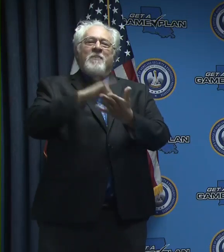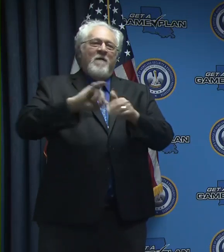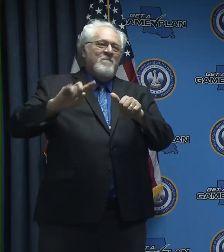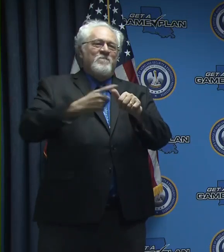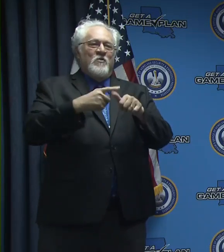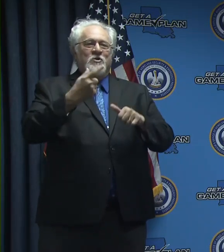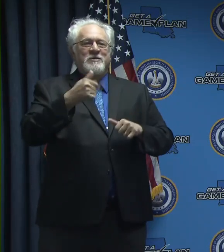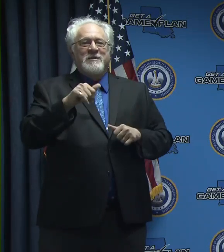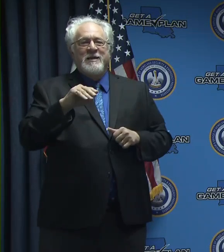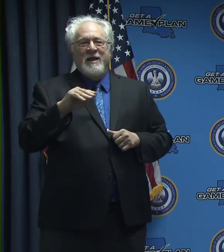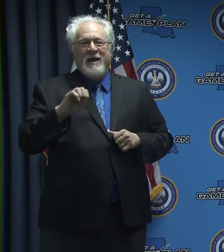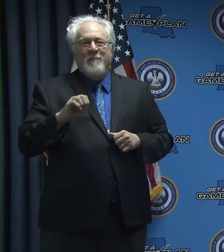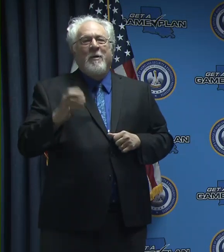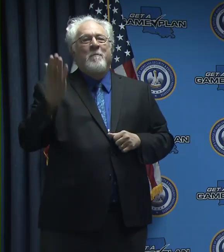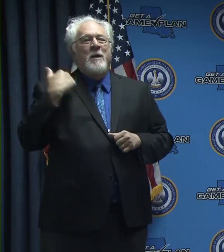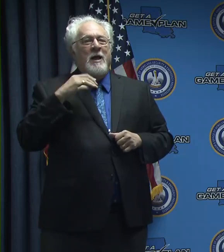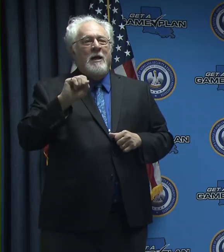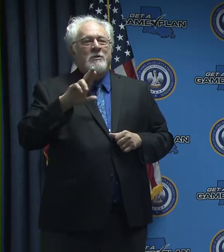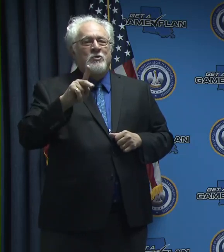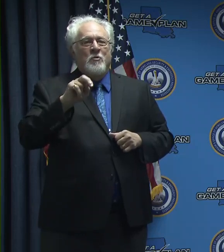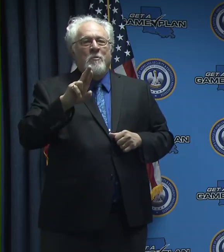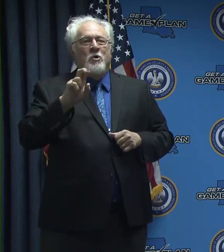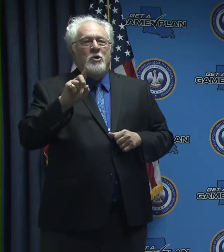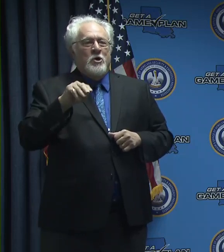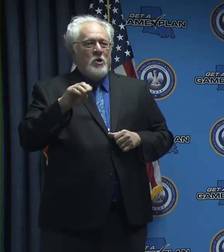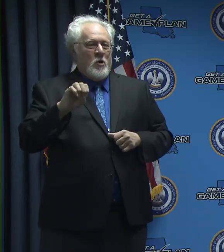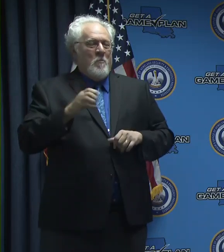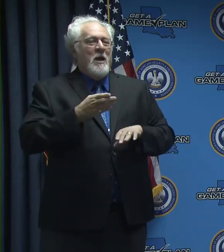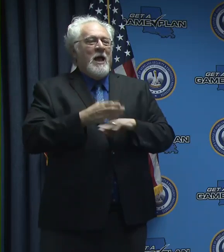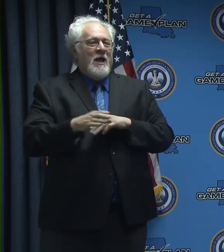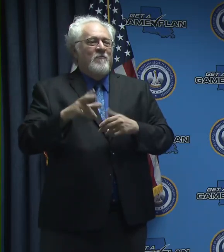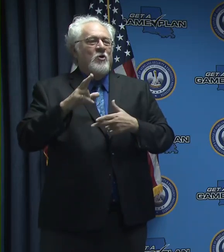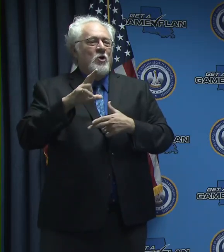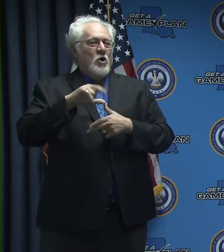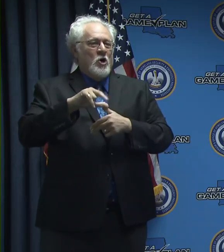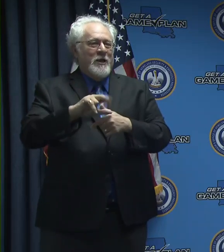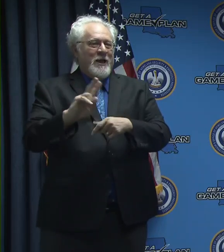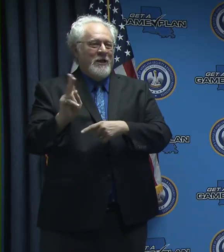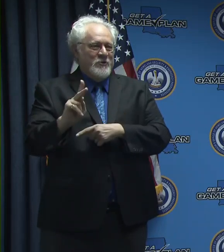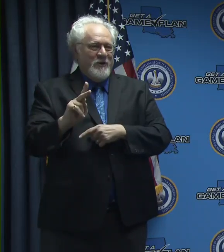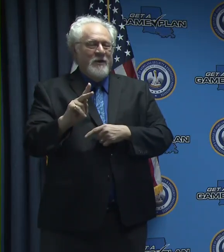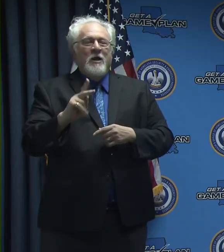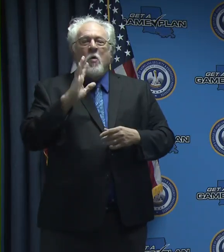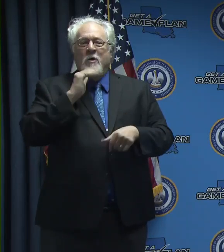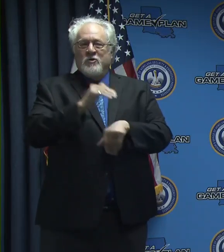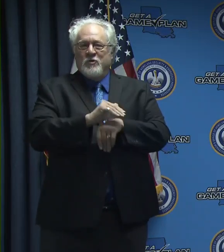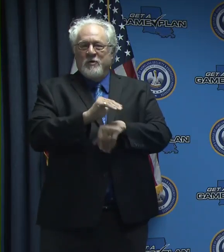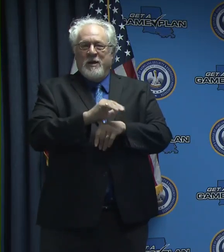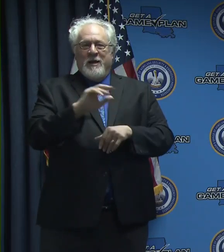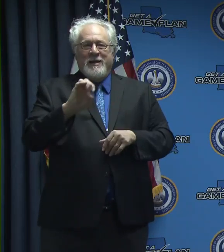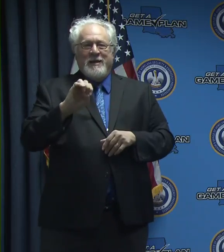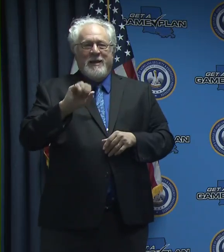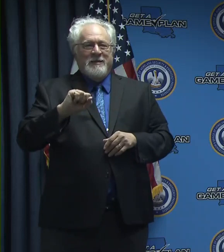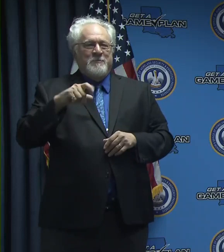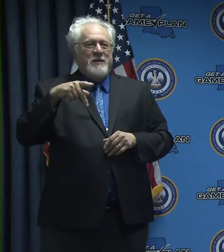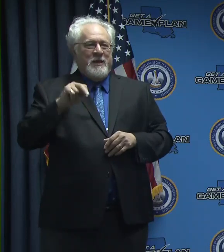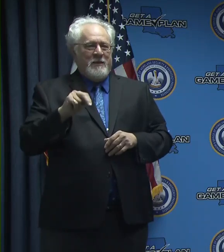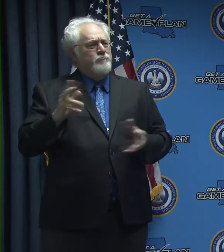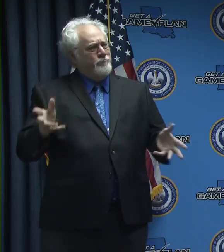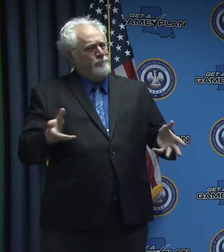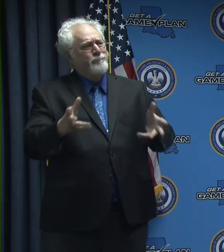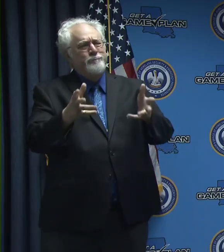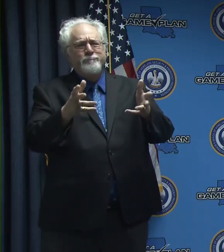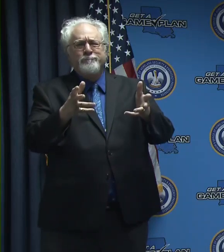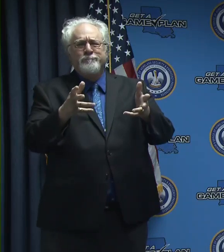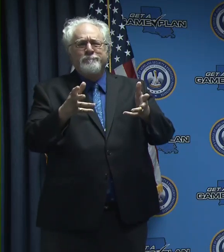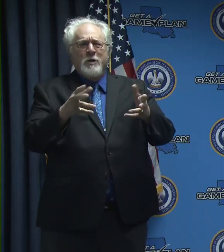first game back in the Superdome after Hurricane Katrina. It'll be on tonight on ESPN, and so I encourage